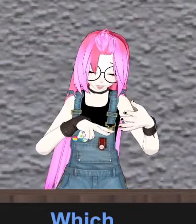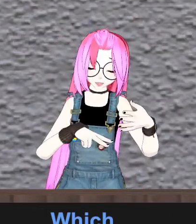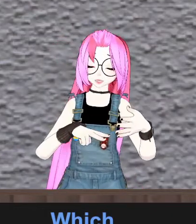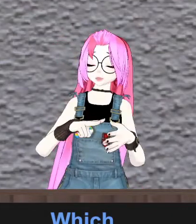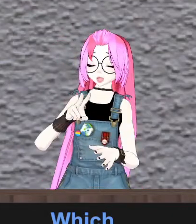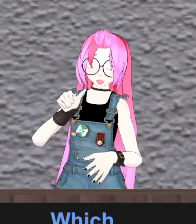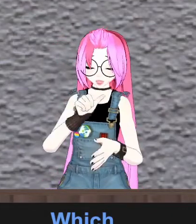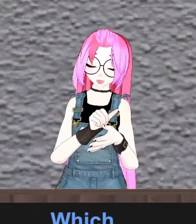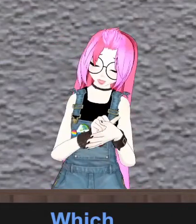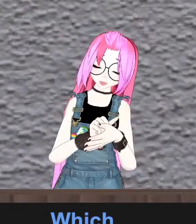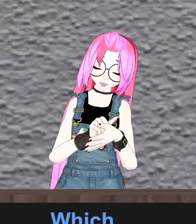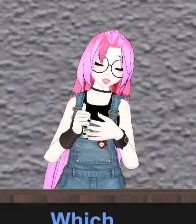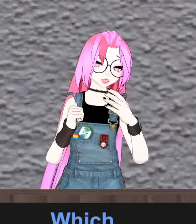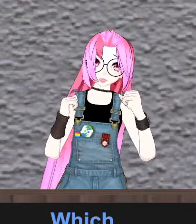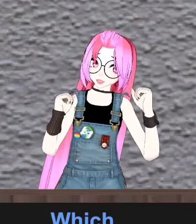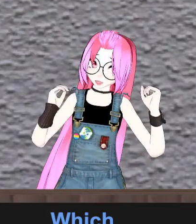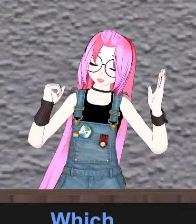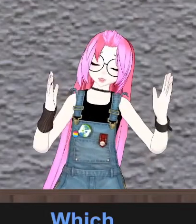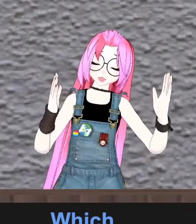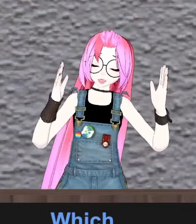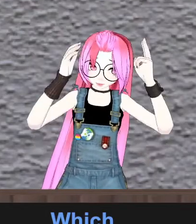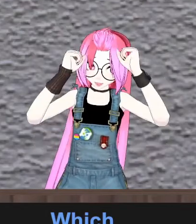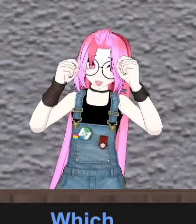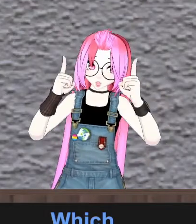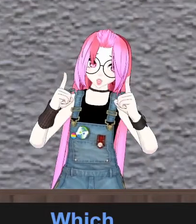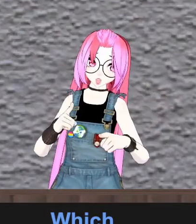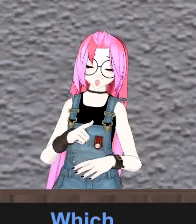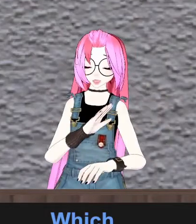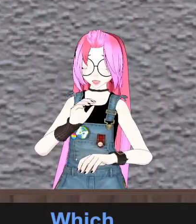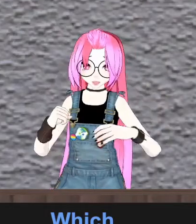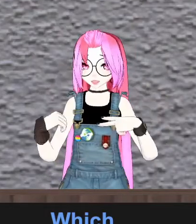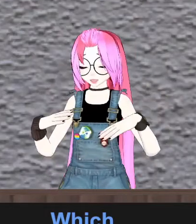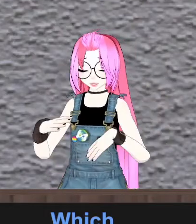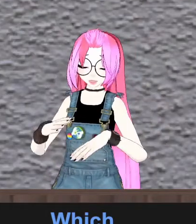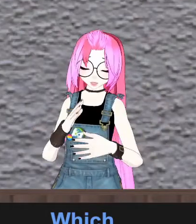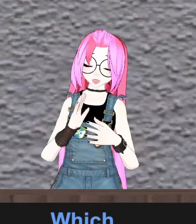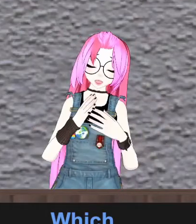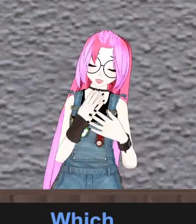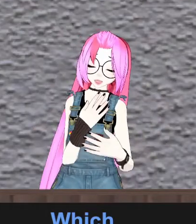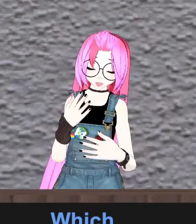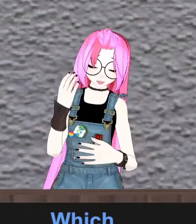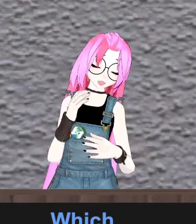schools like that have just incredible education. And yeah, it's a really great part of deaf